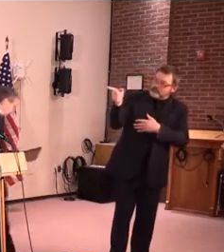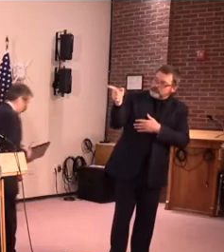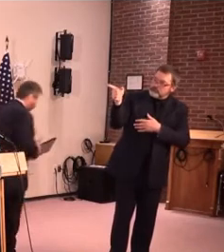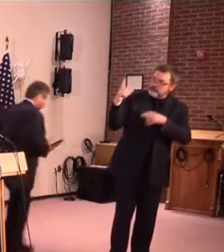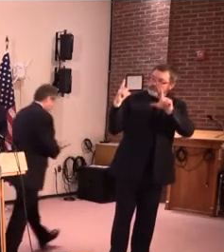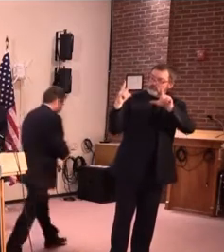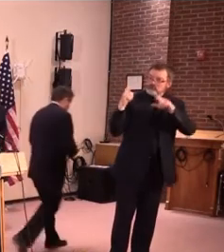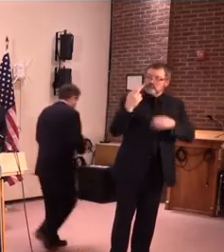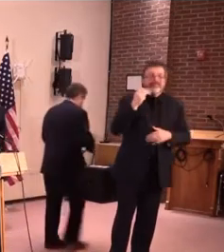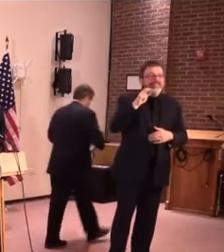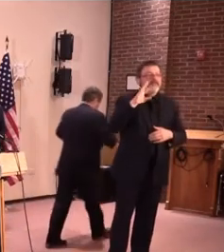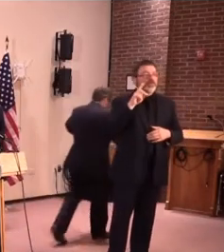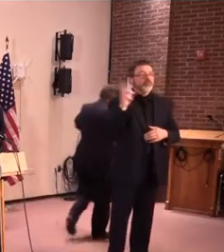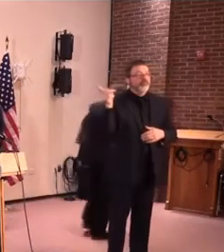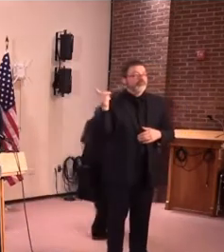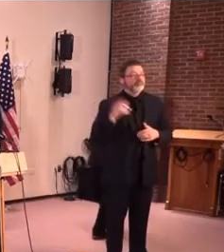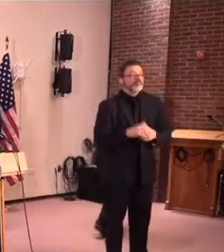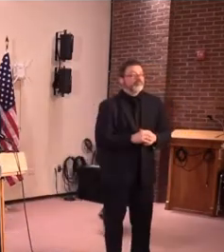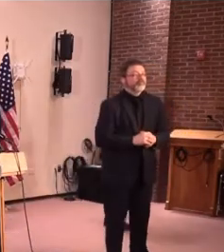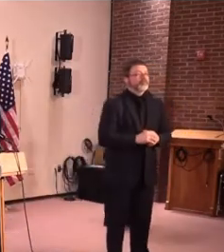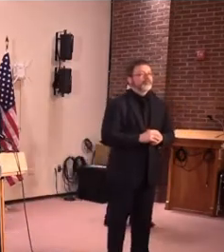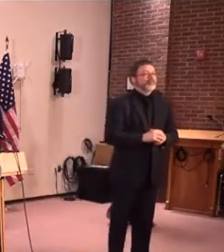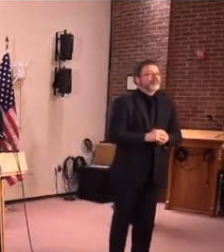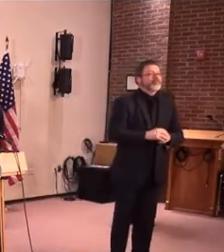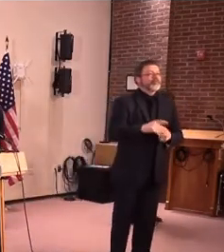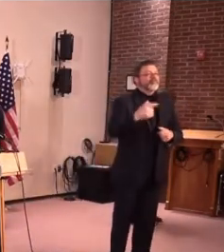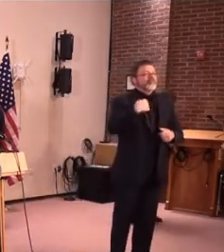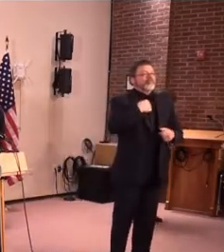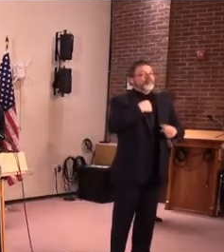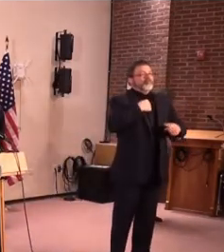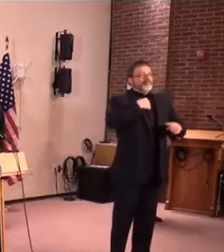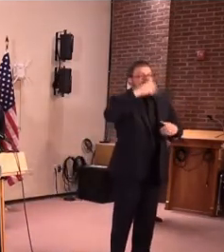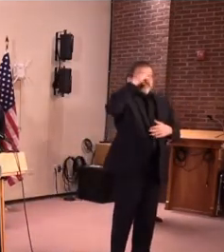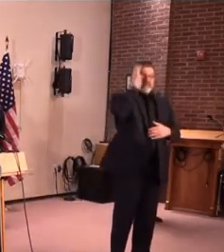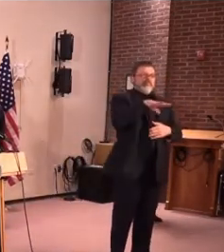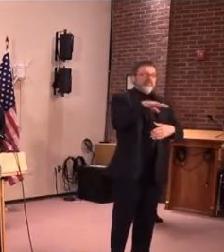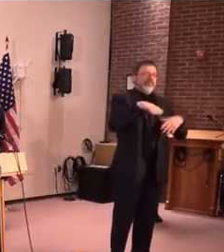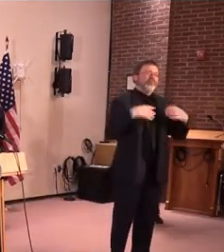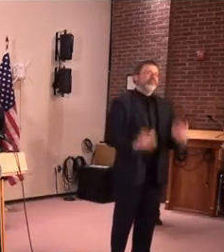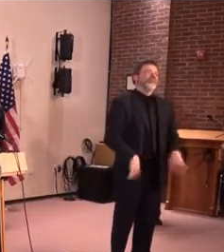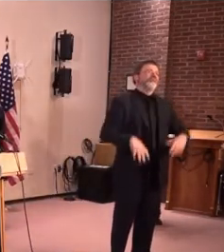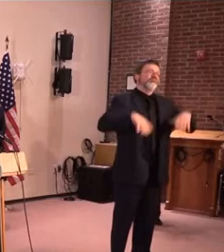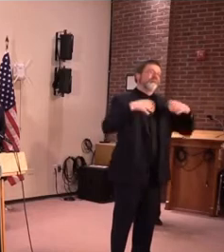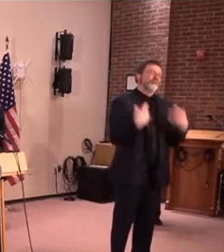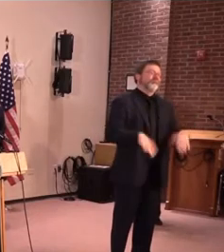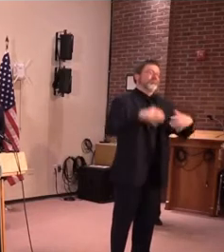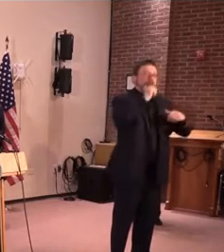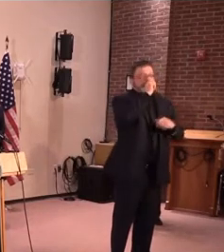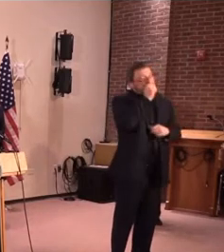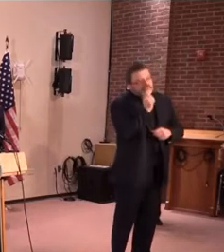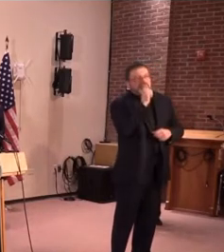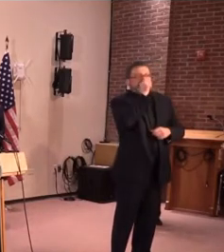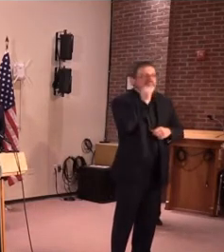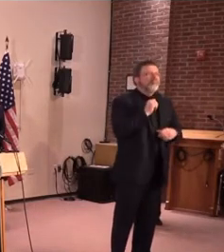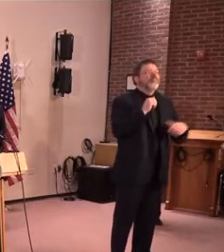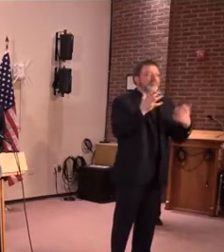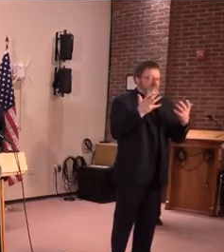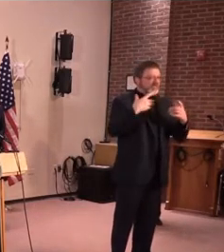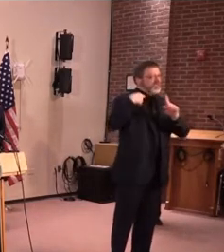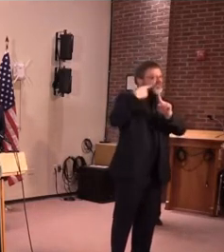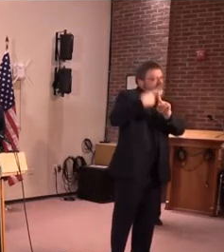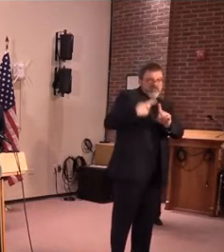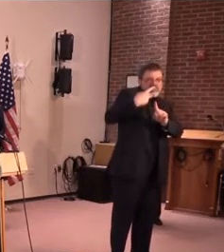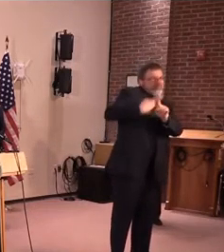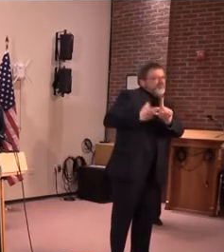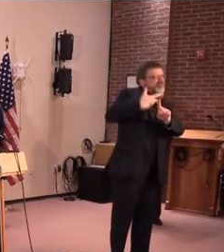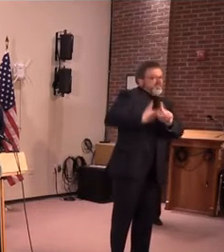and uncertainty out there. Families have seen a loss or reduction of income and are unable or struggling to pay rent. As a result,